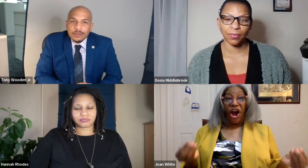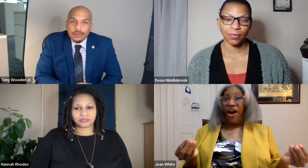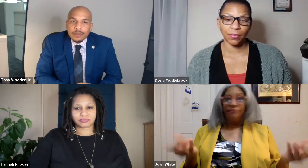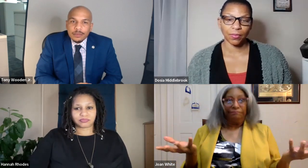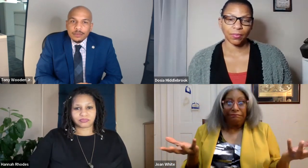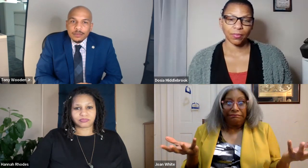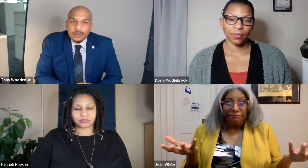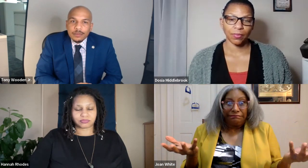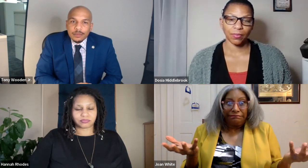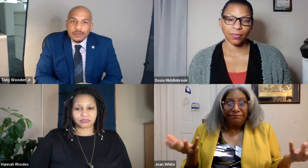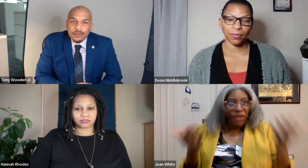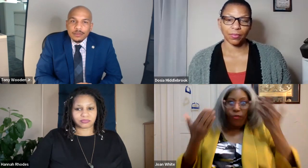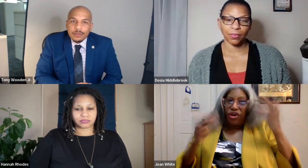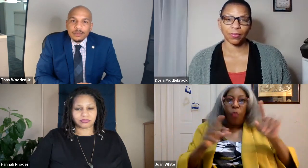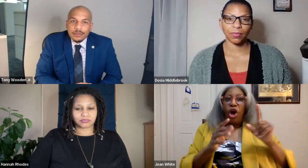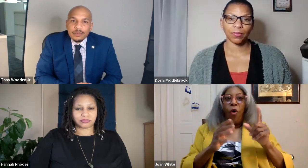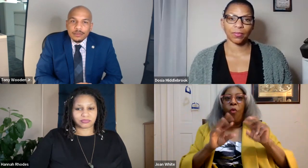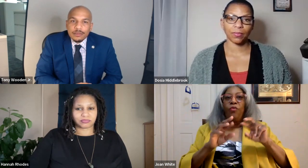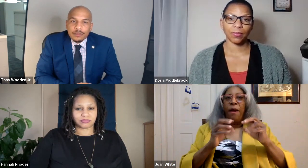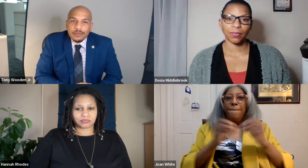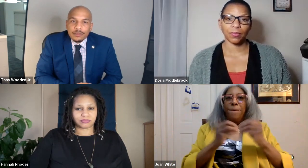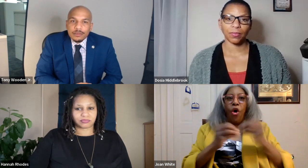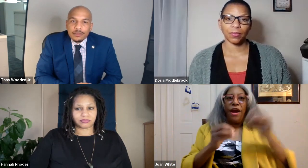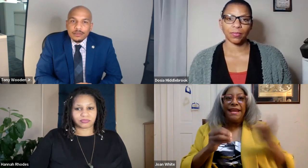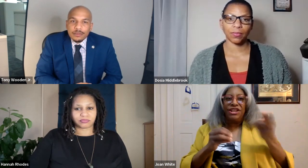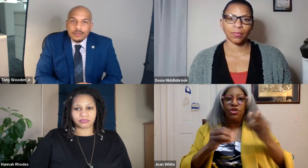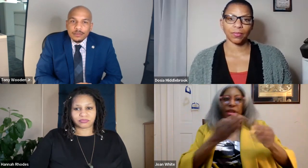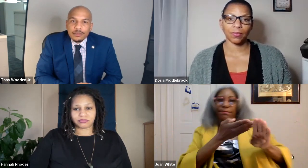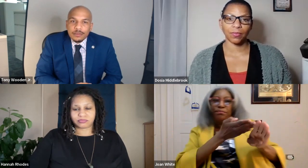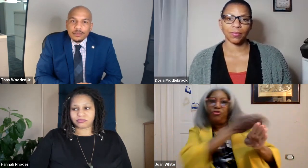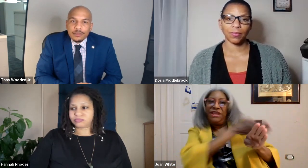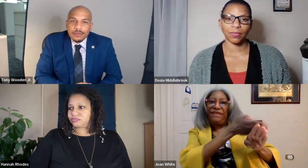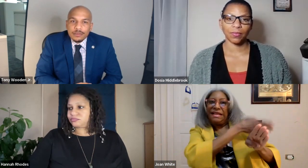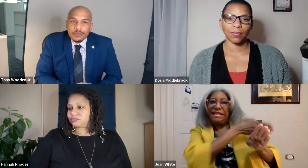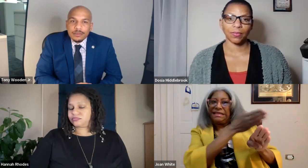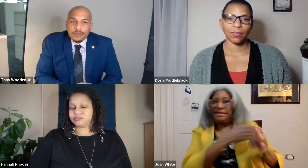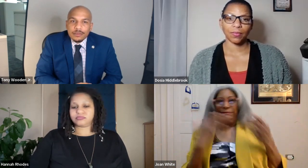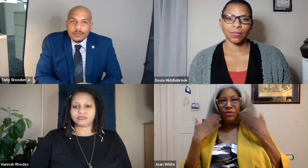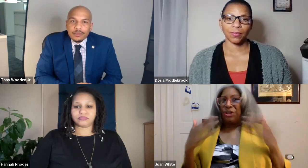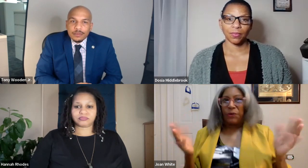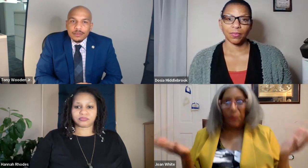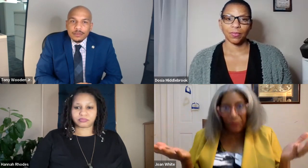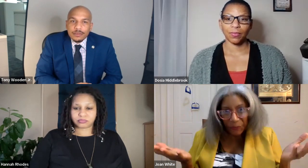surviving members of that generation might be gone soon. They're in their 80s. There's a lot more history that